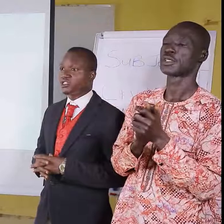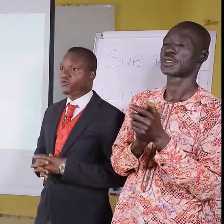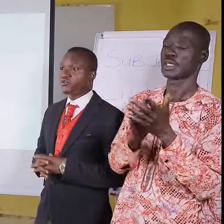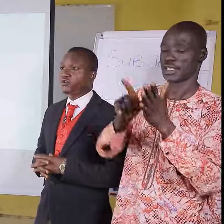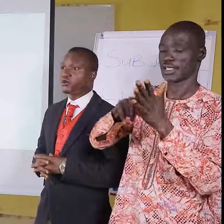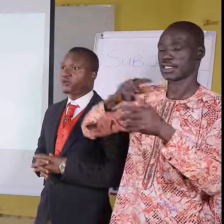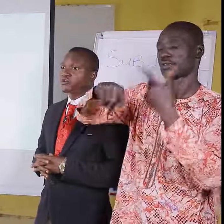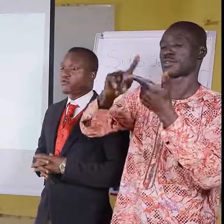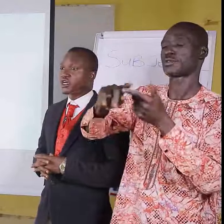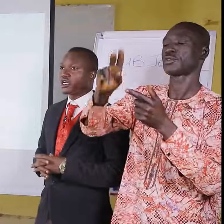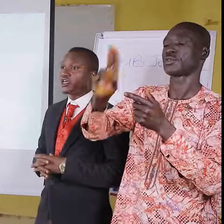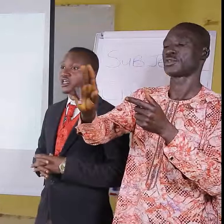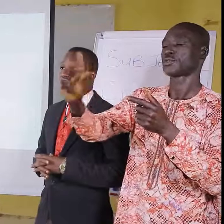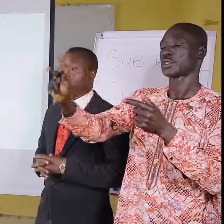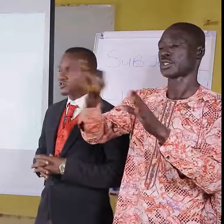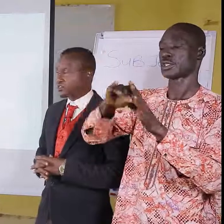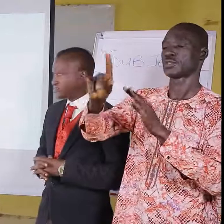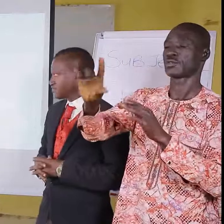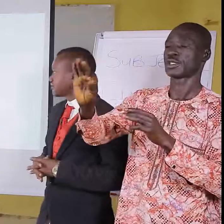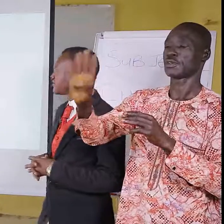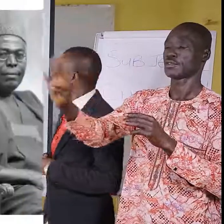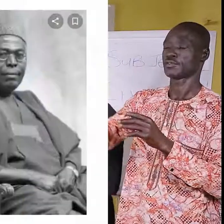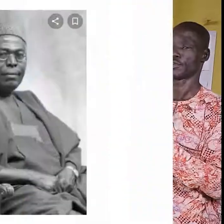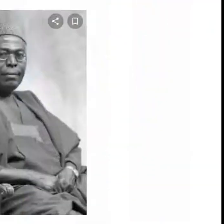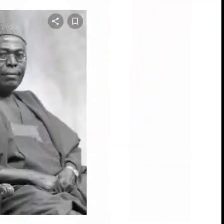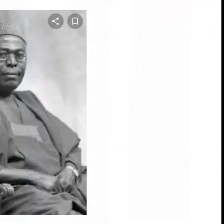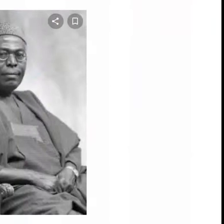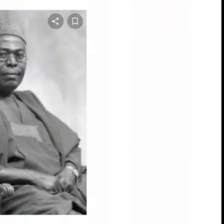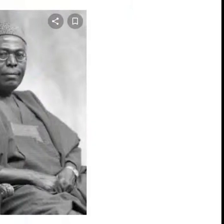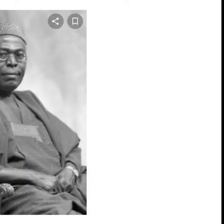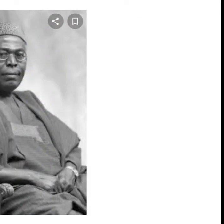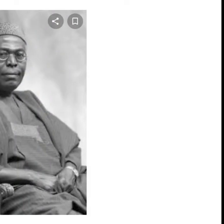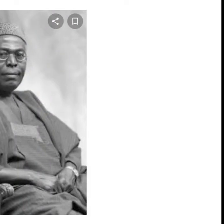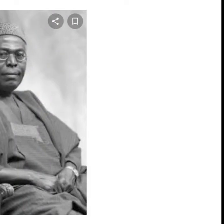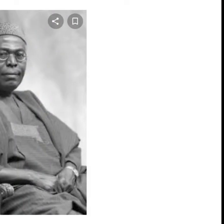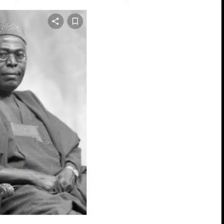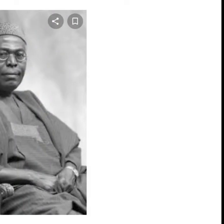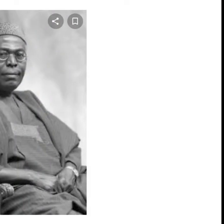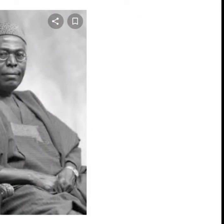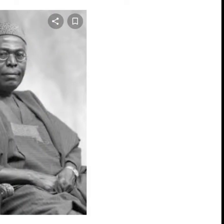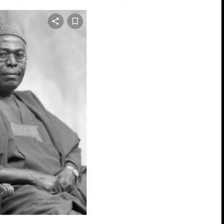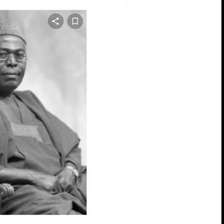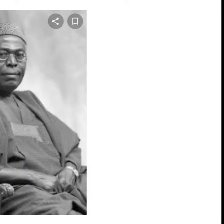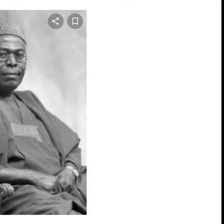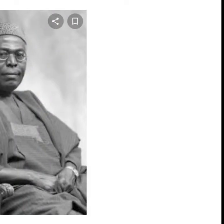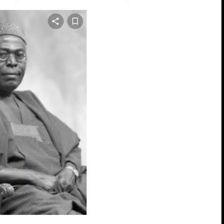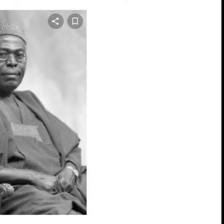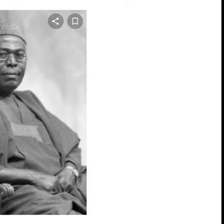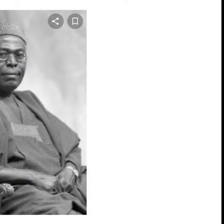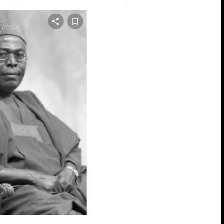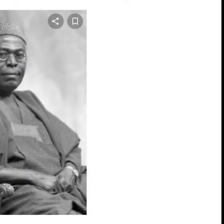in 1944 to further his studies. My dear students, this is the portrait picture